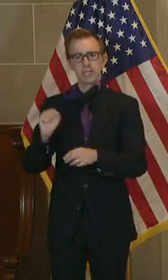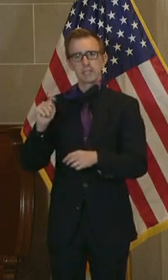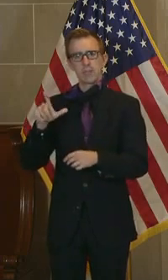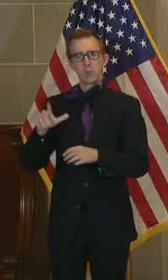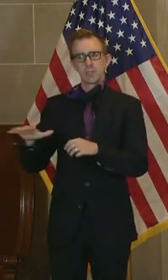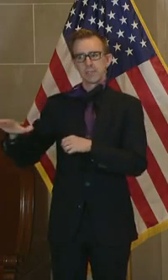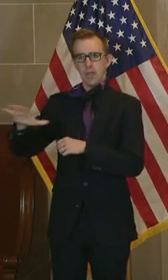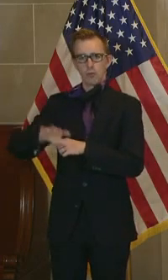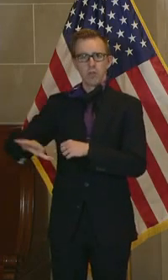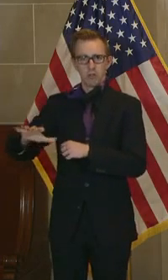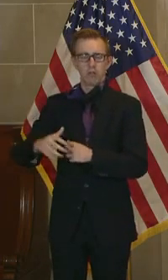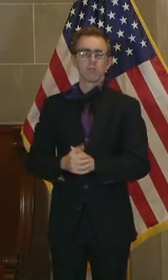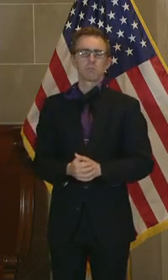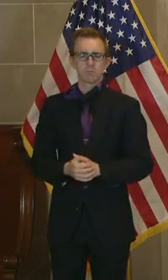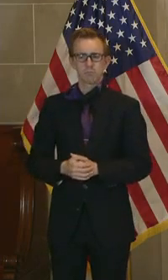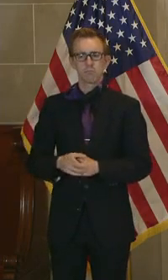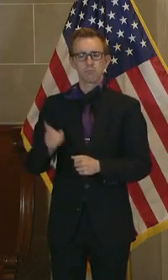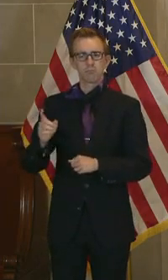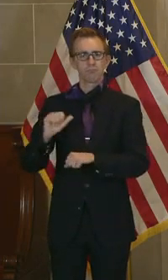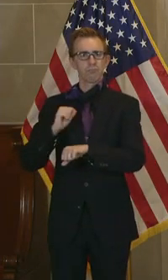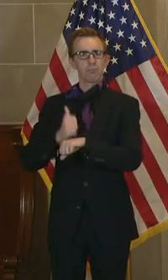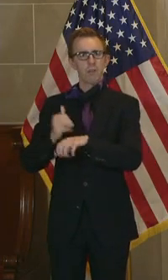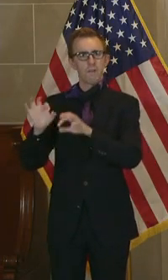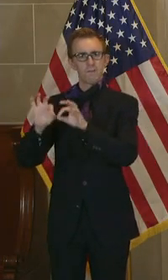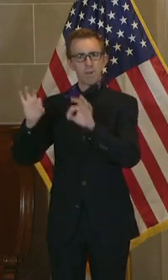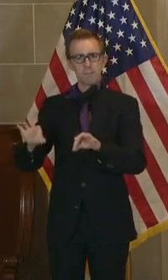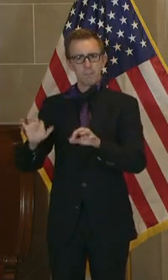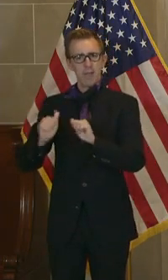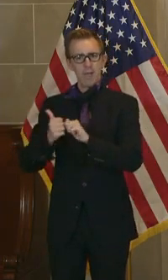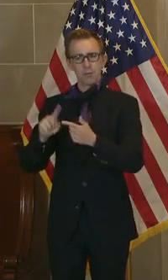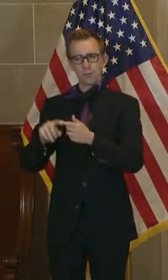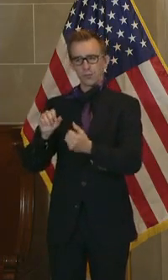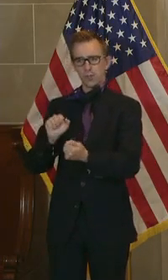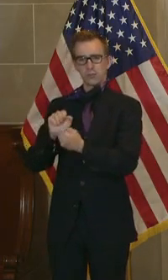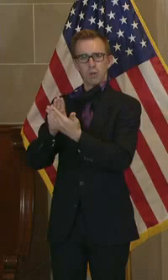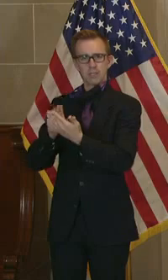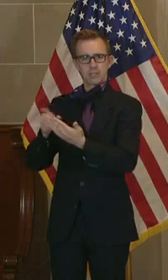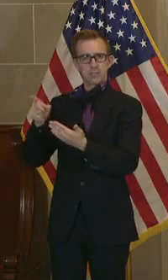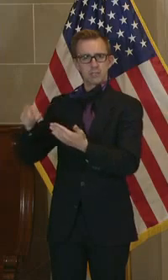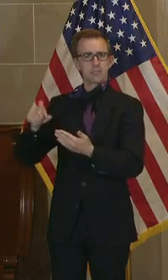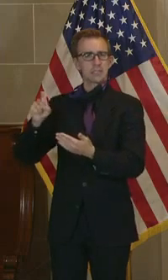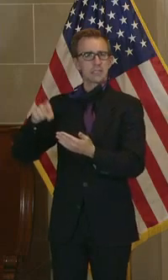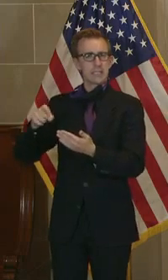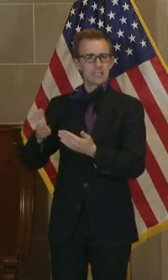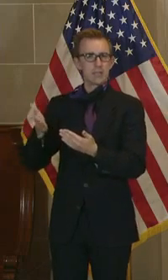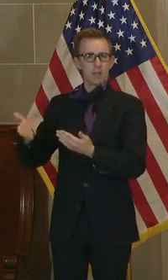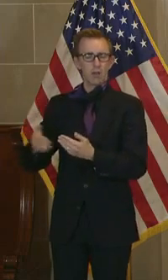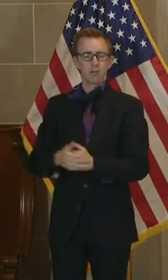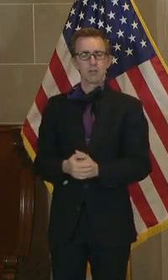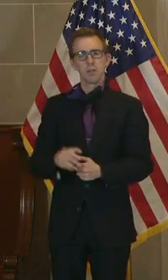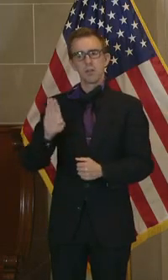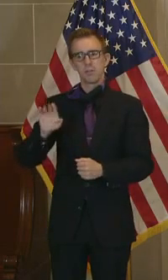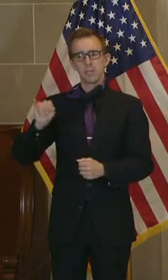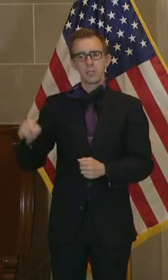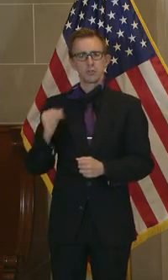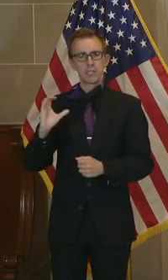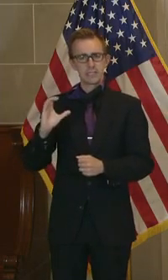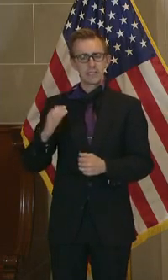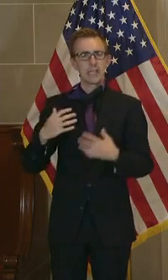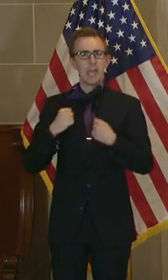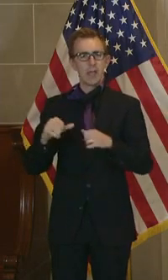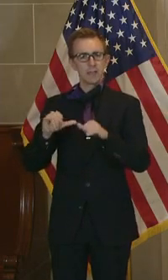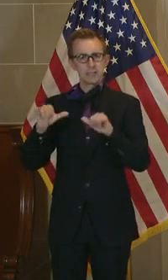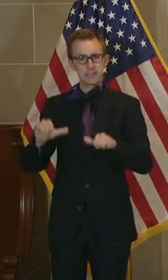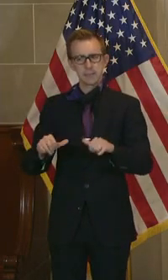Louis, which created a framework for addressing the stress and loss in the region. BJC Health System, Places for